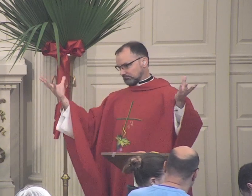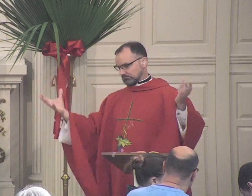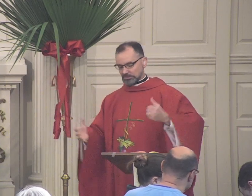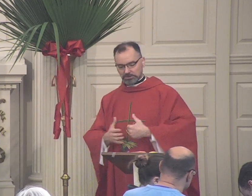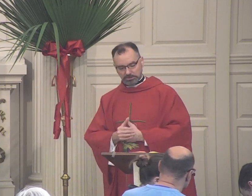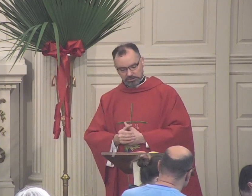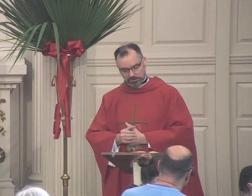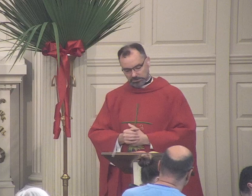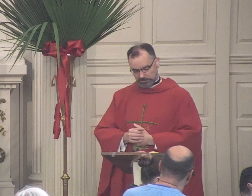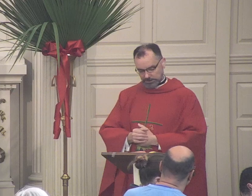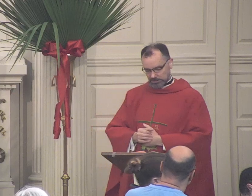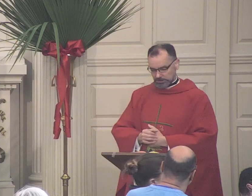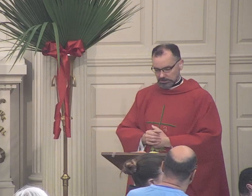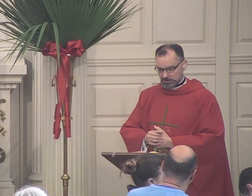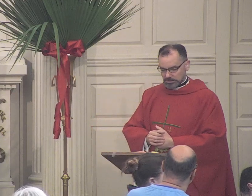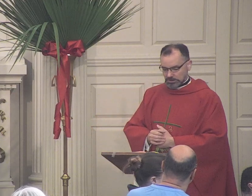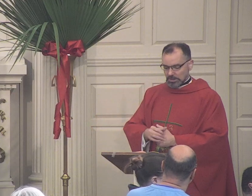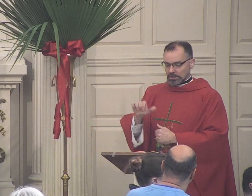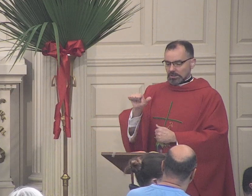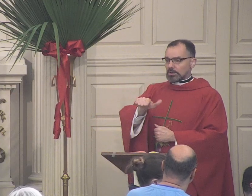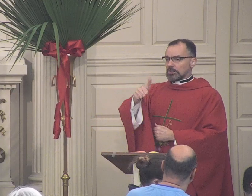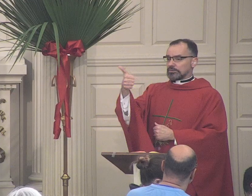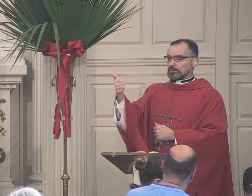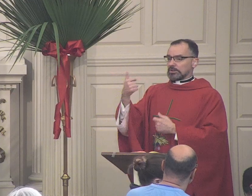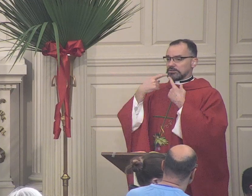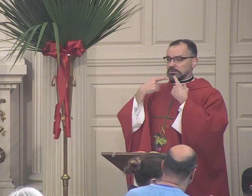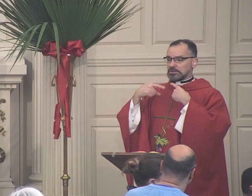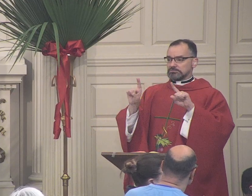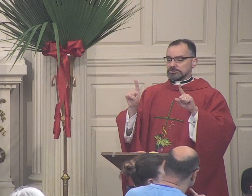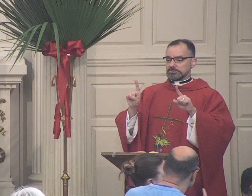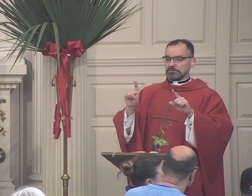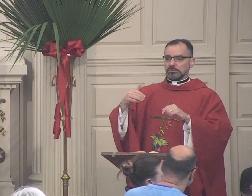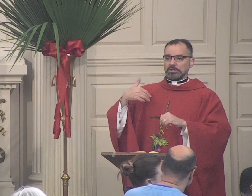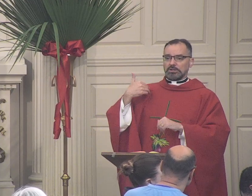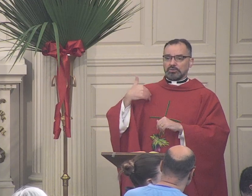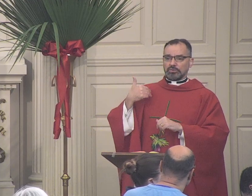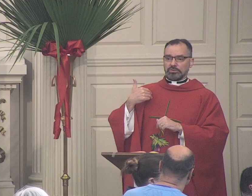the Hours. We'll be praying together, so please join us for that.